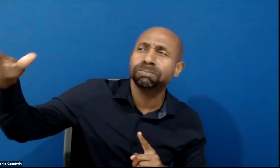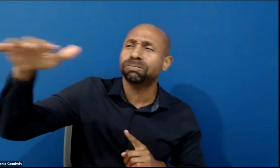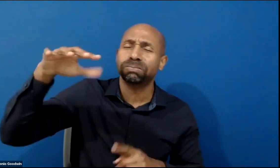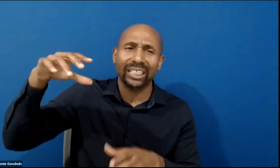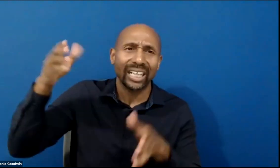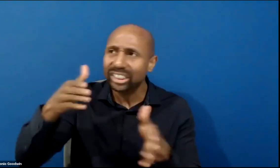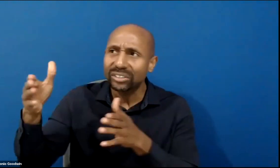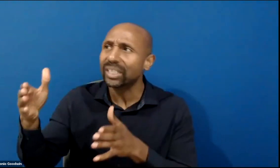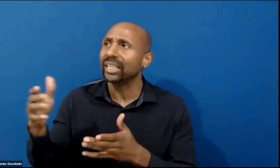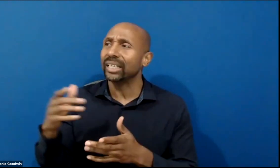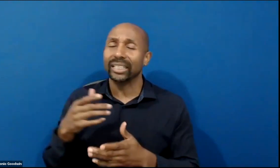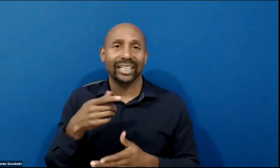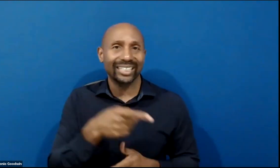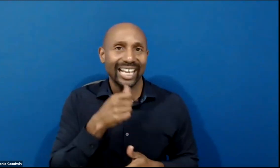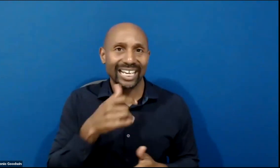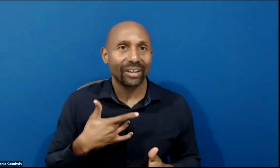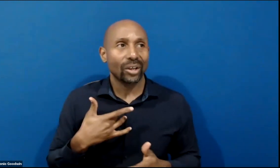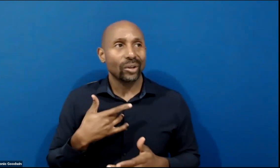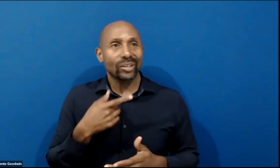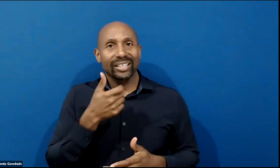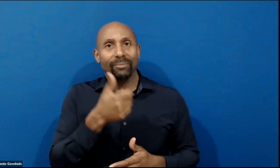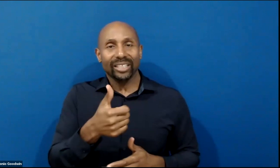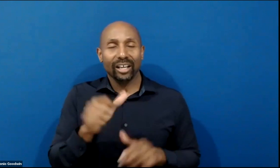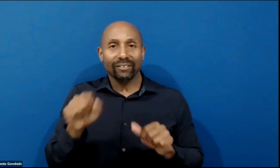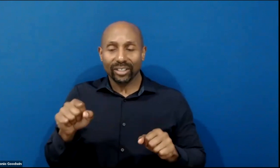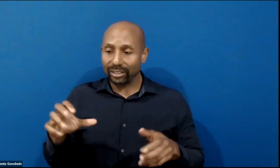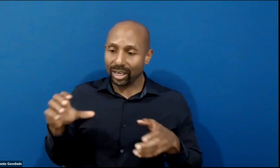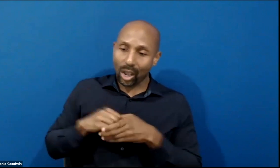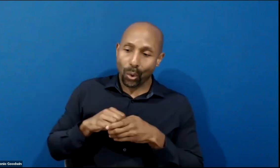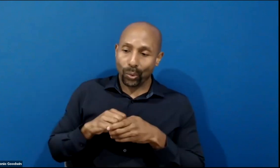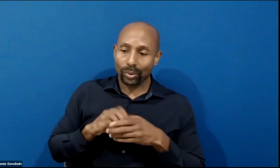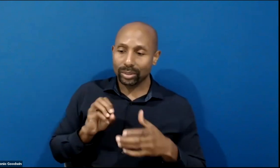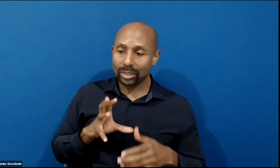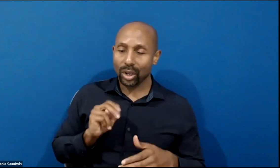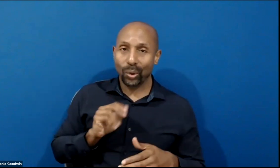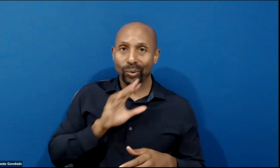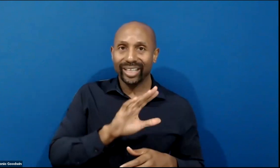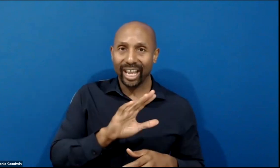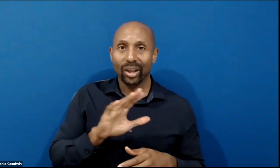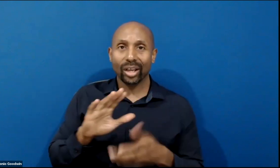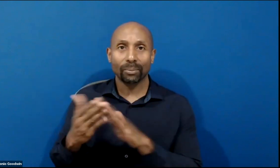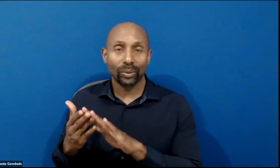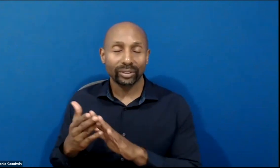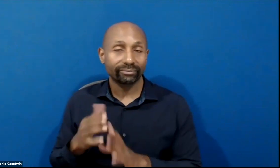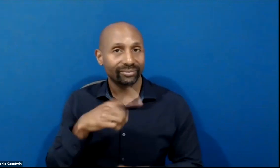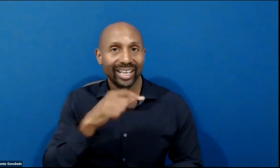they didn't have ownership over their own community. They didn't feel safe. And not only that, they had